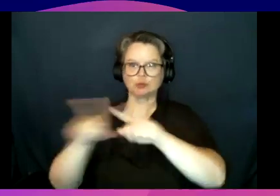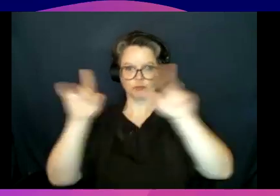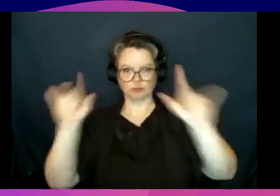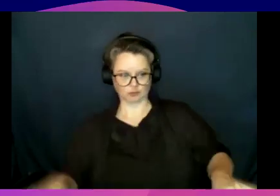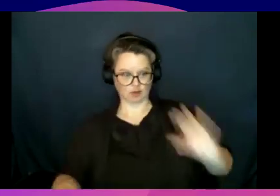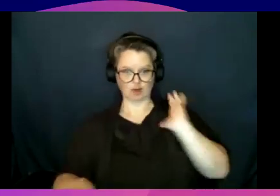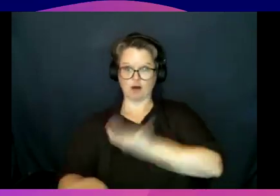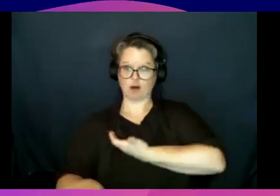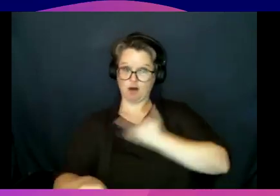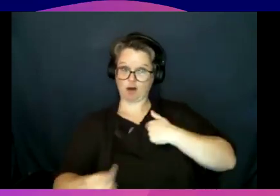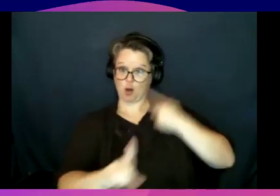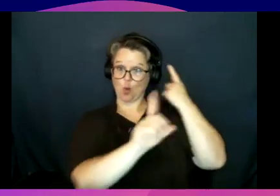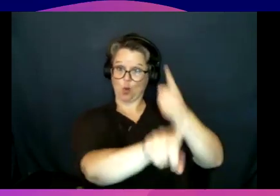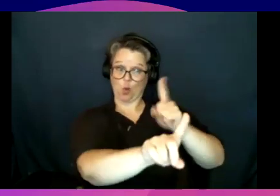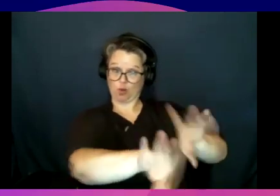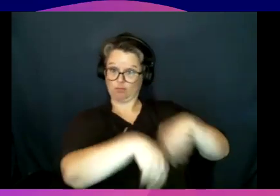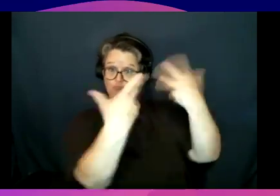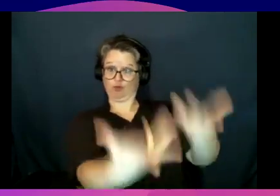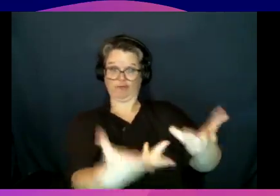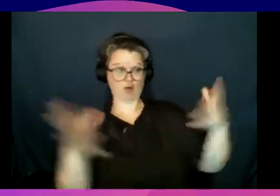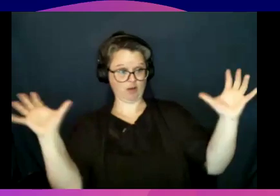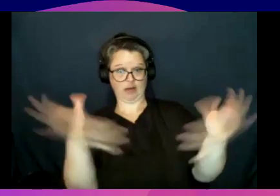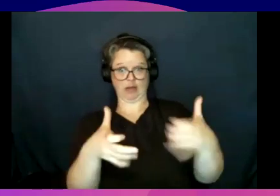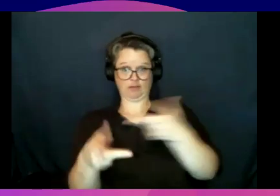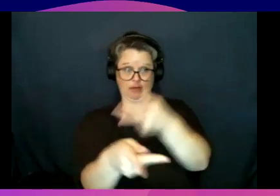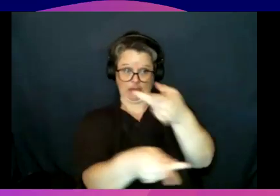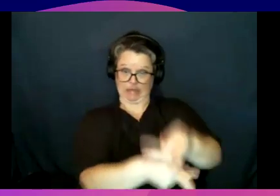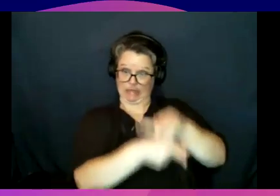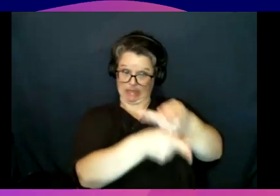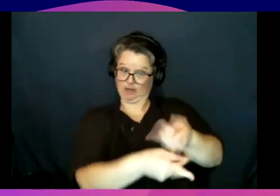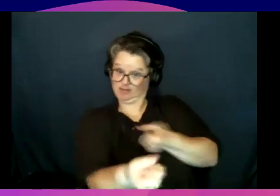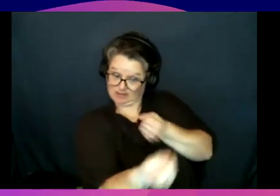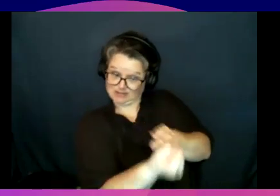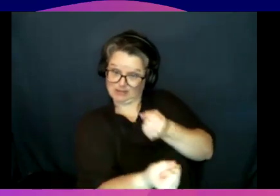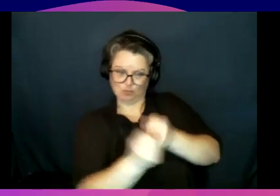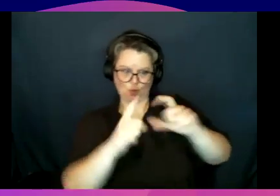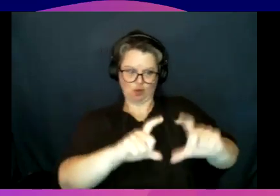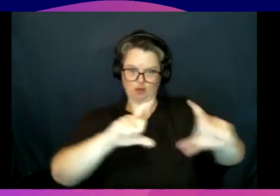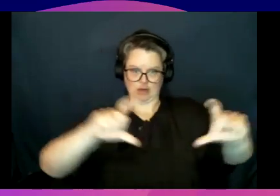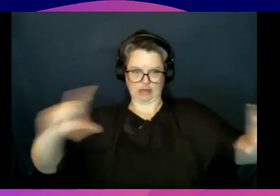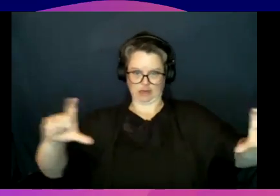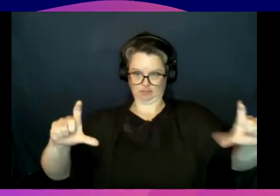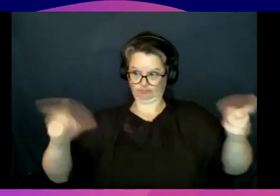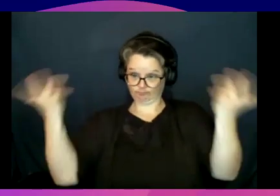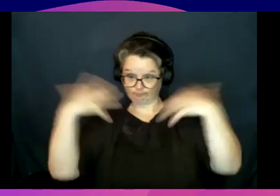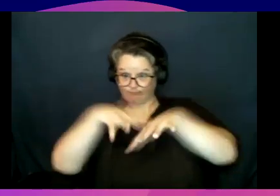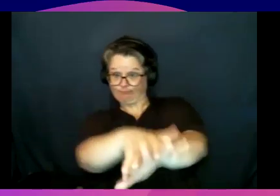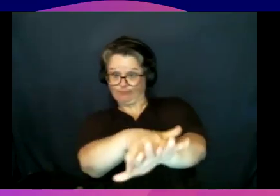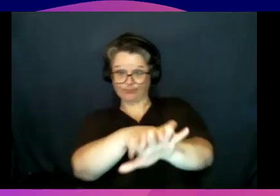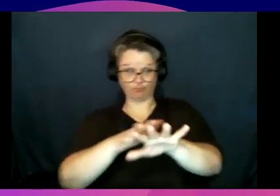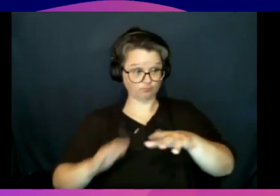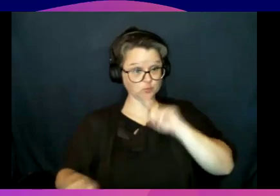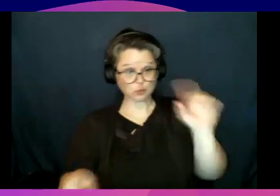into crises, these are where we come back to and rely on and ask ourselves, are we functioning within these